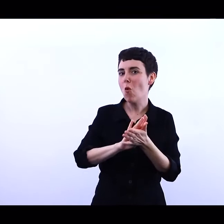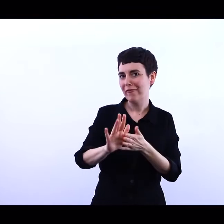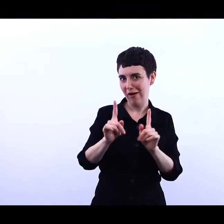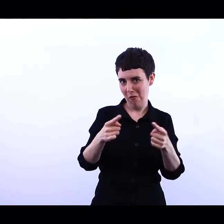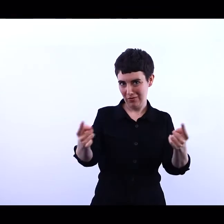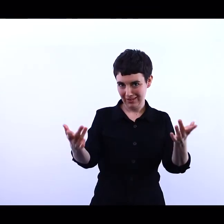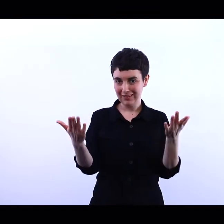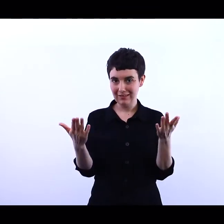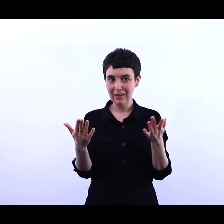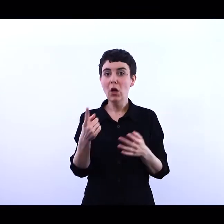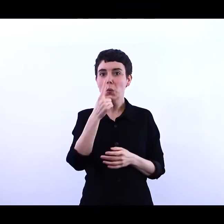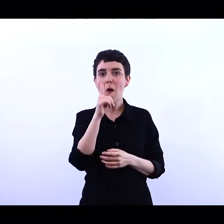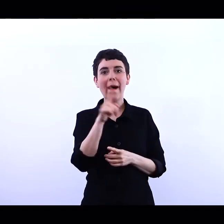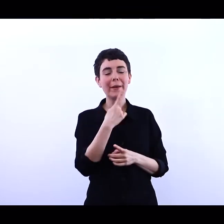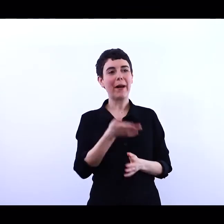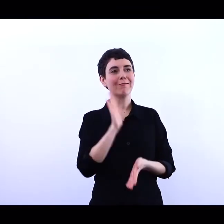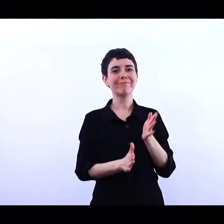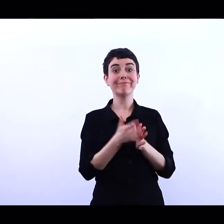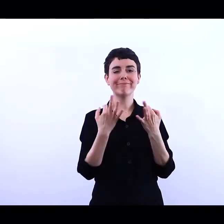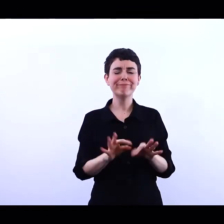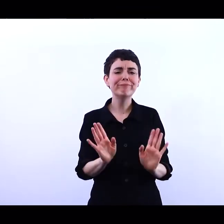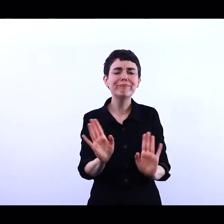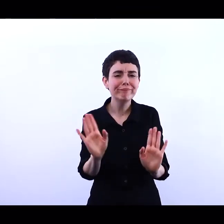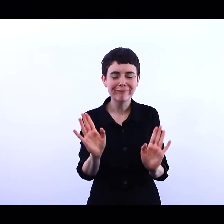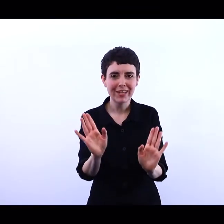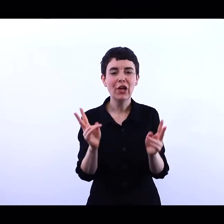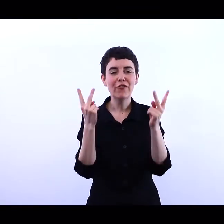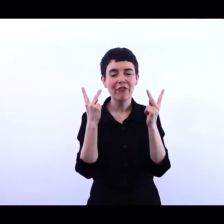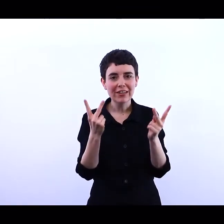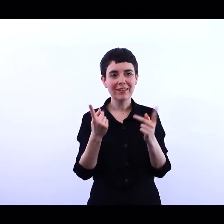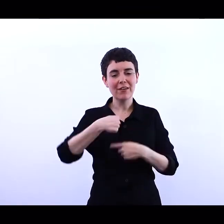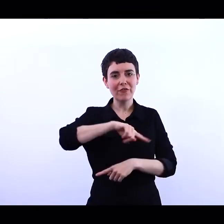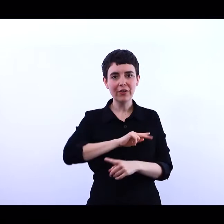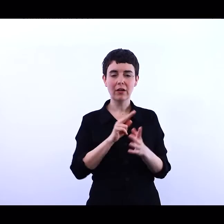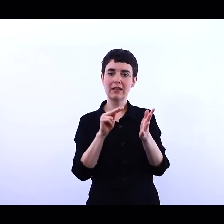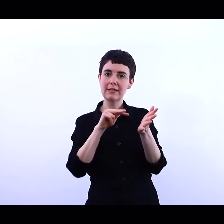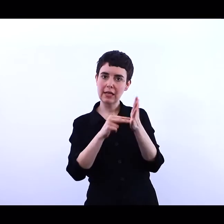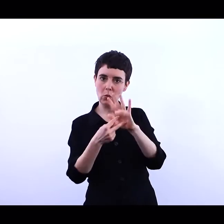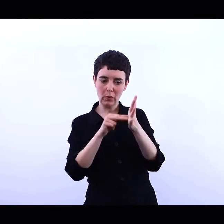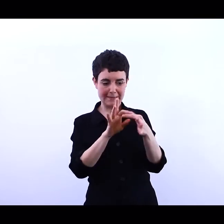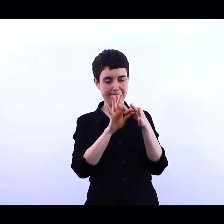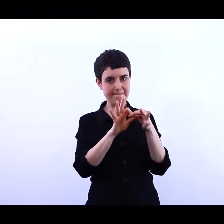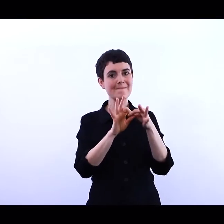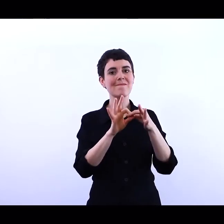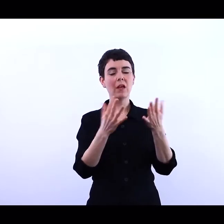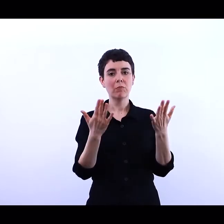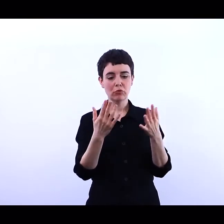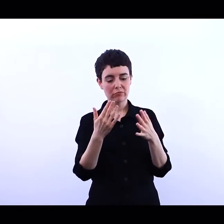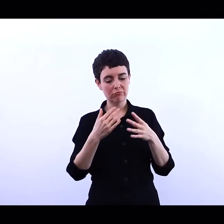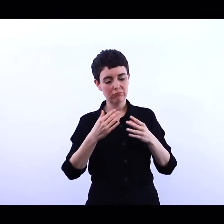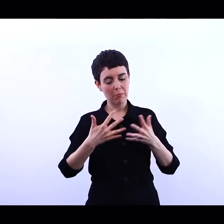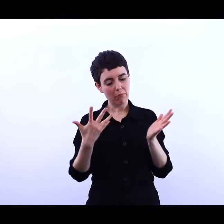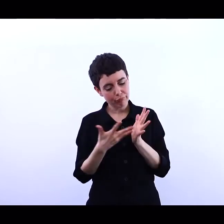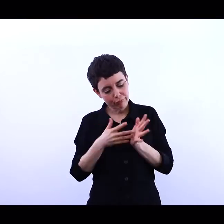are a one-time fix. The work to relearn our relationship with technology is work that will continue